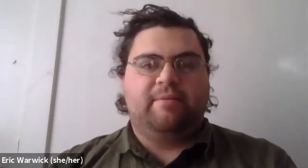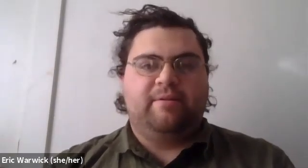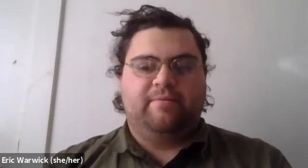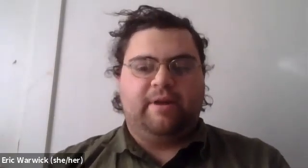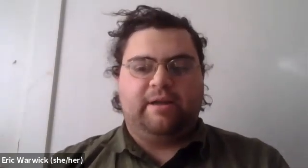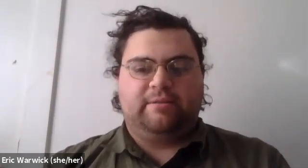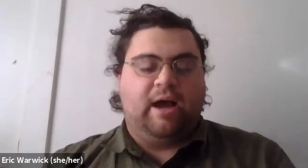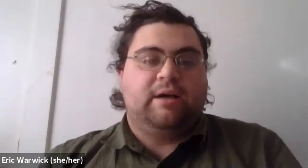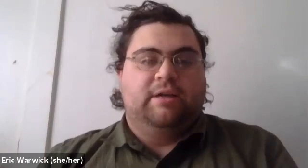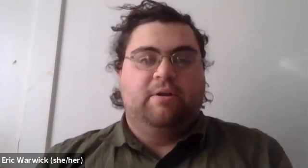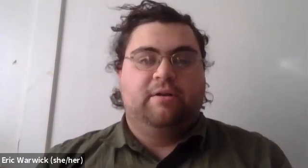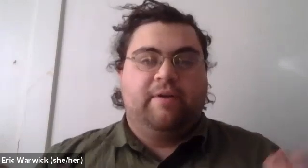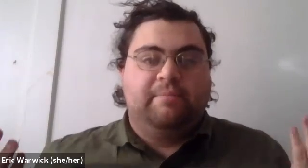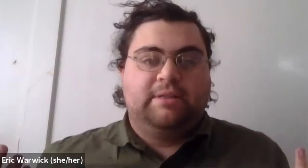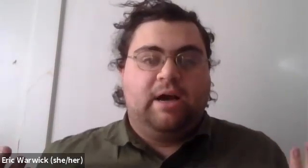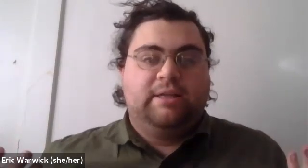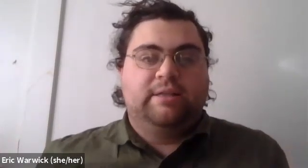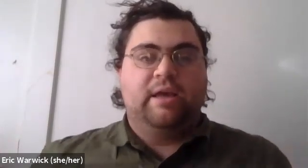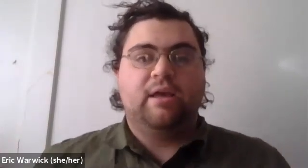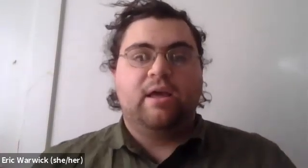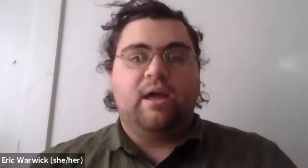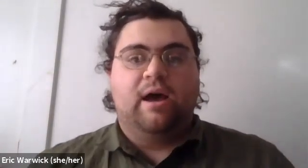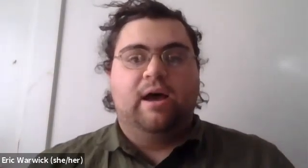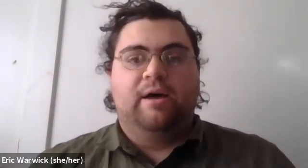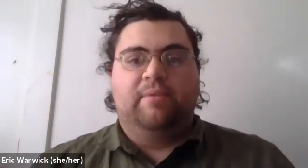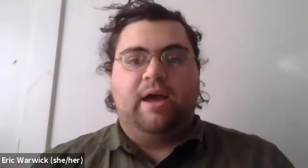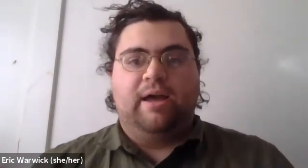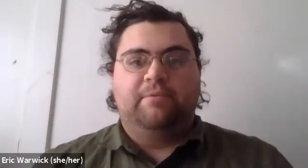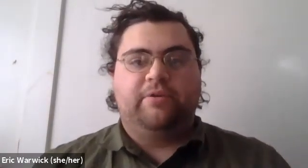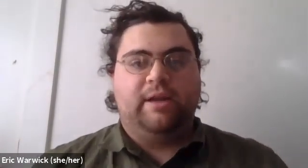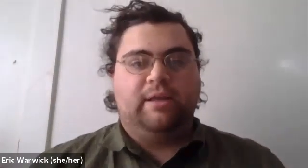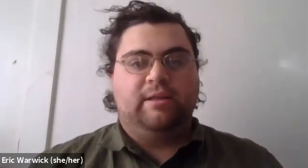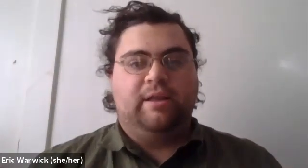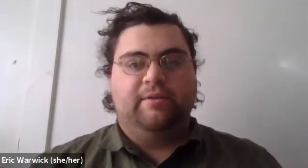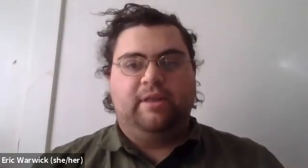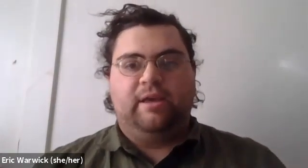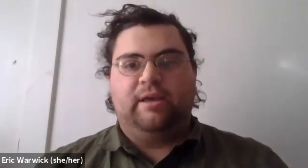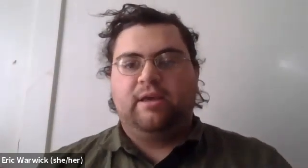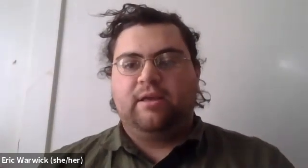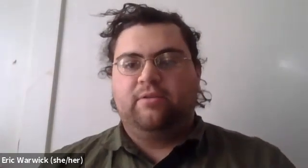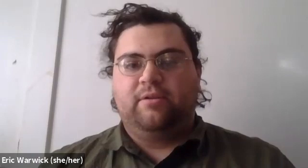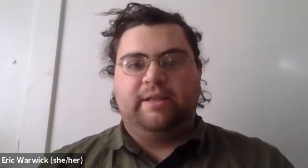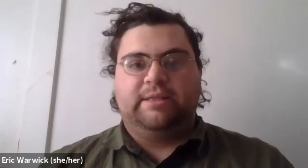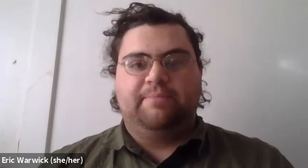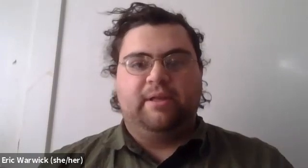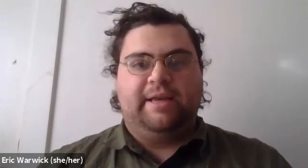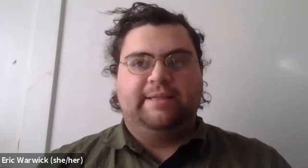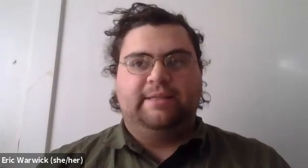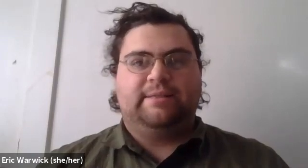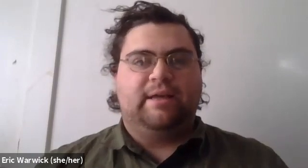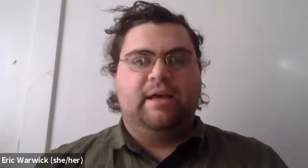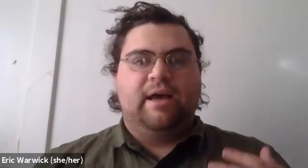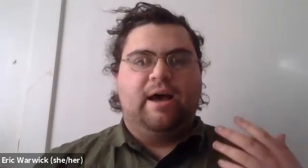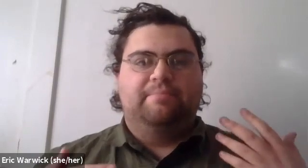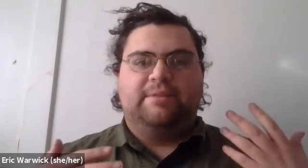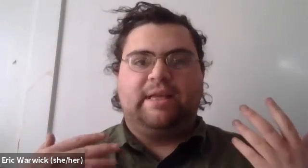many of them are very toxic work environments, honestly. I'm treated differently due to my disabilities.